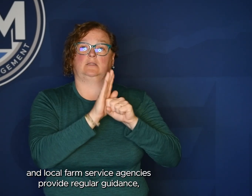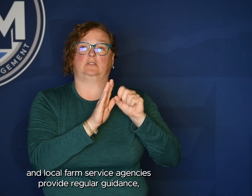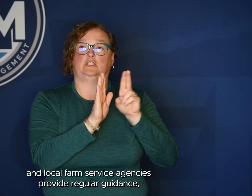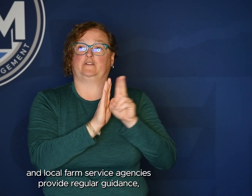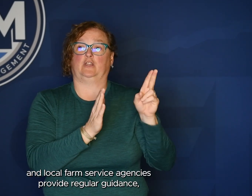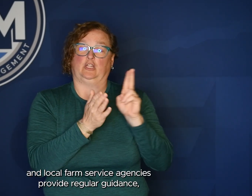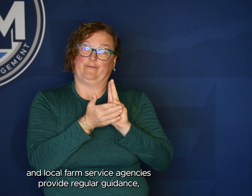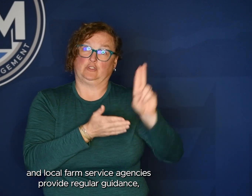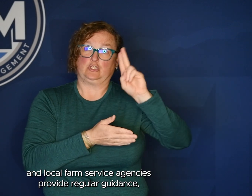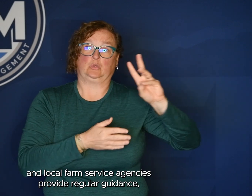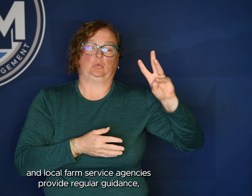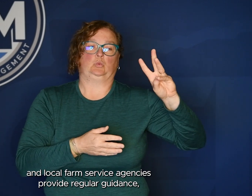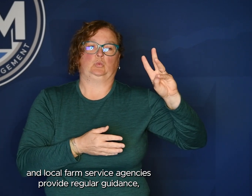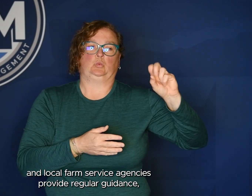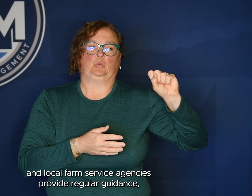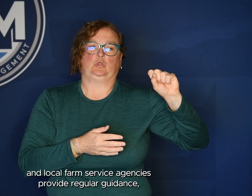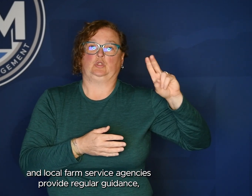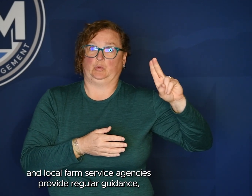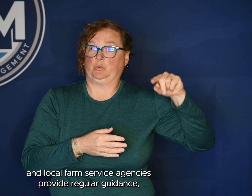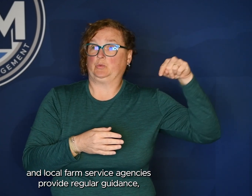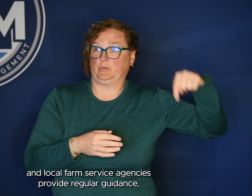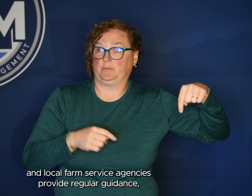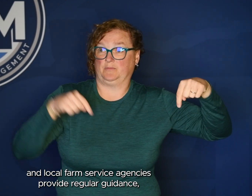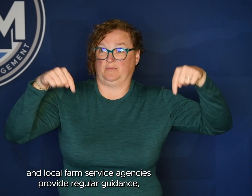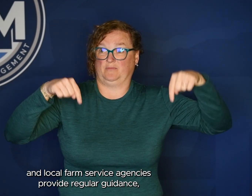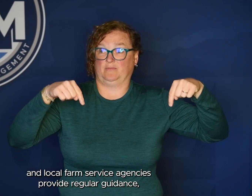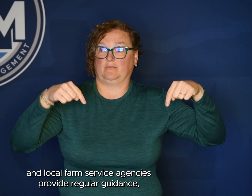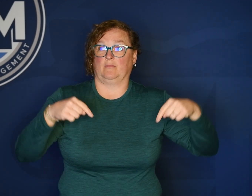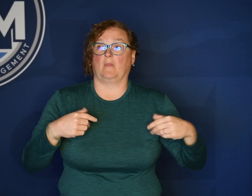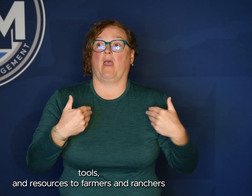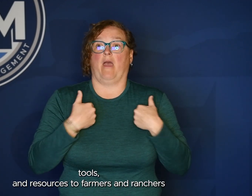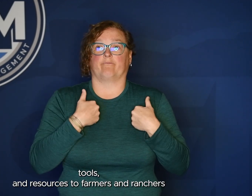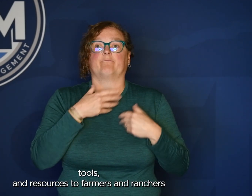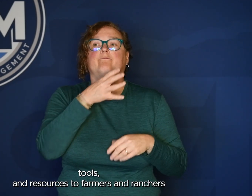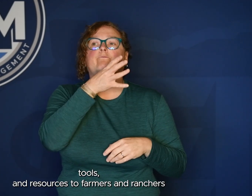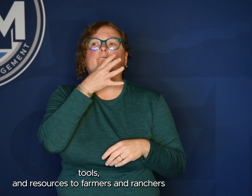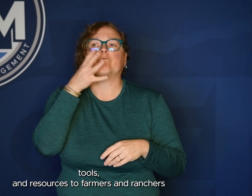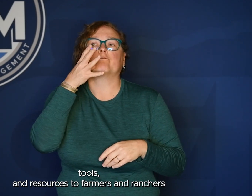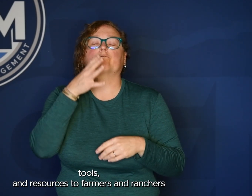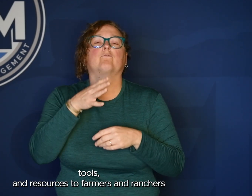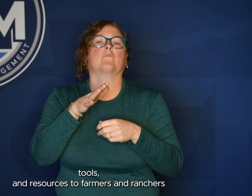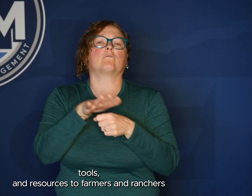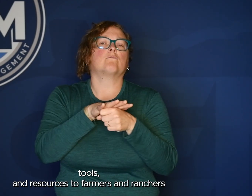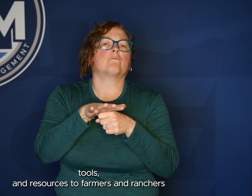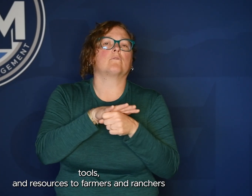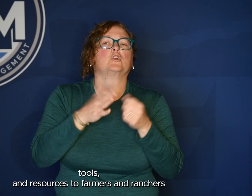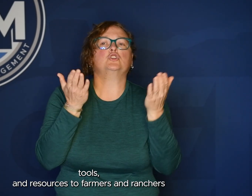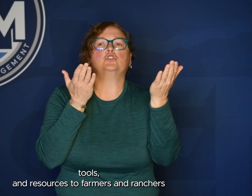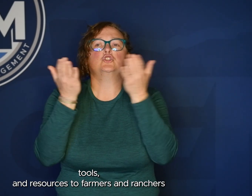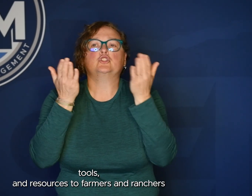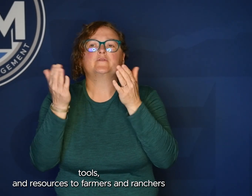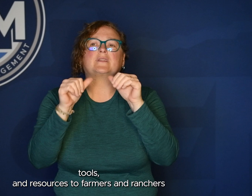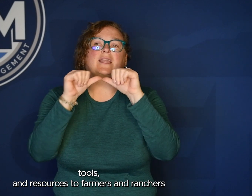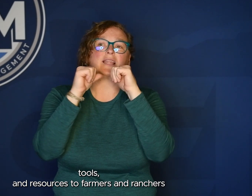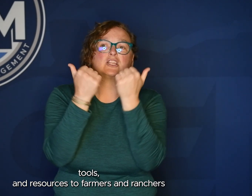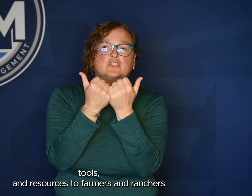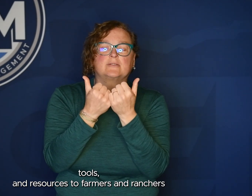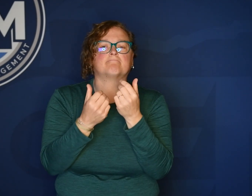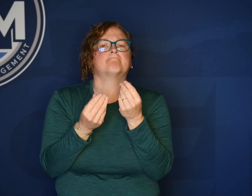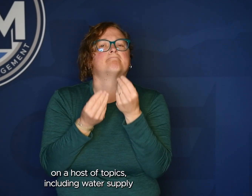farm service agencies provide regular guidance, tools, and resources to farmers and ranchers on